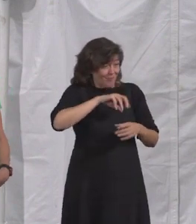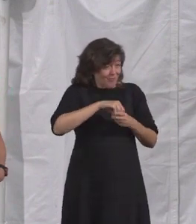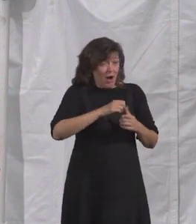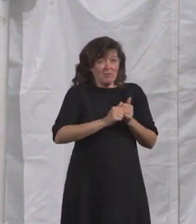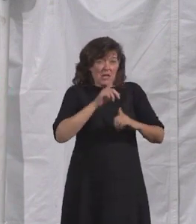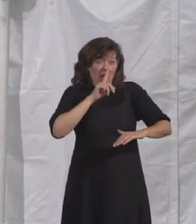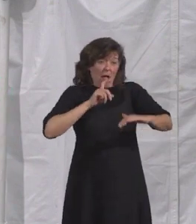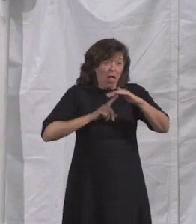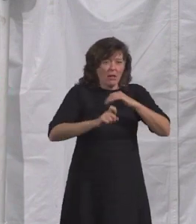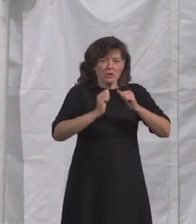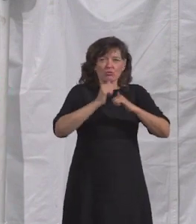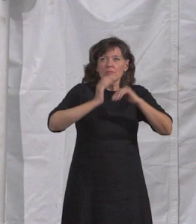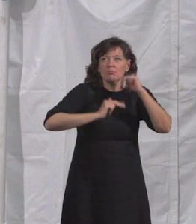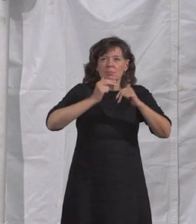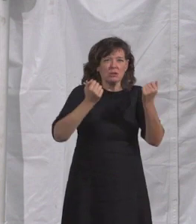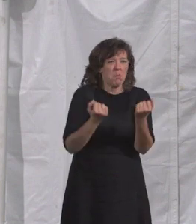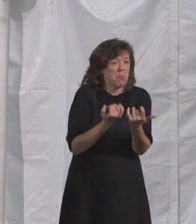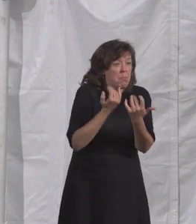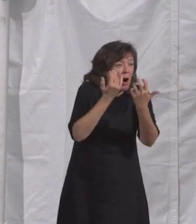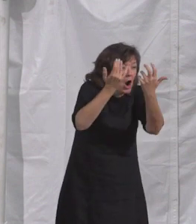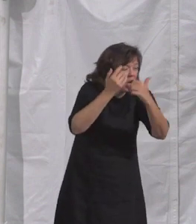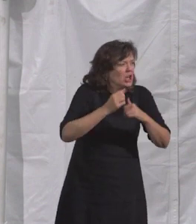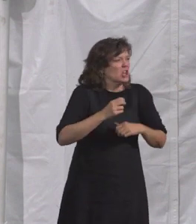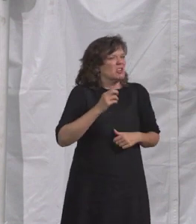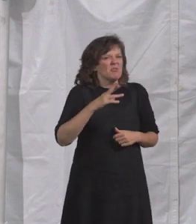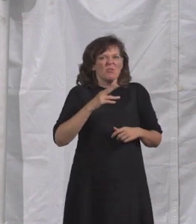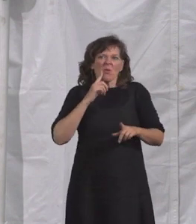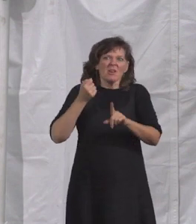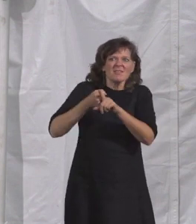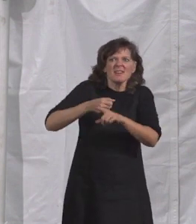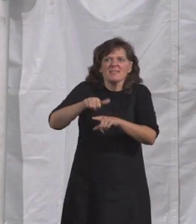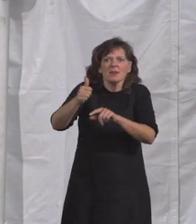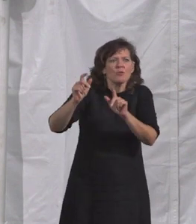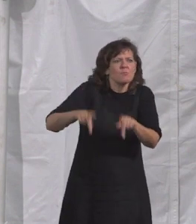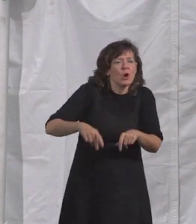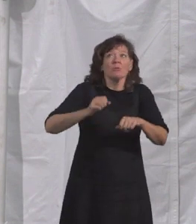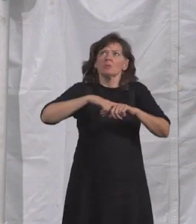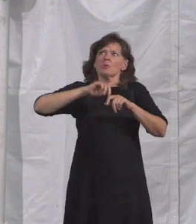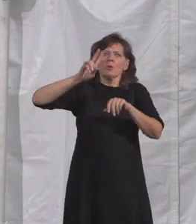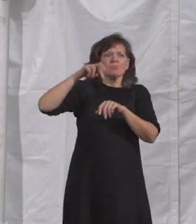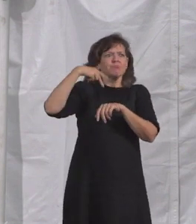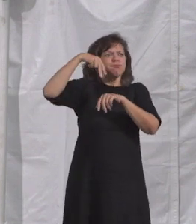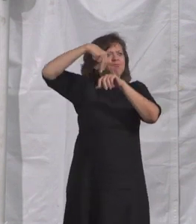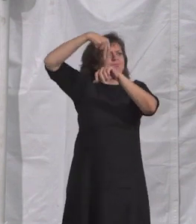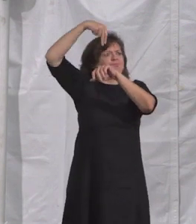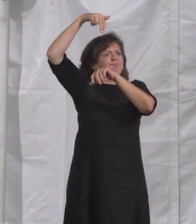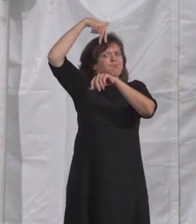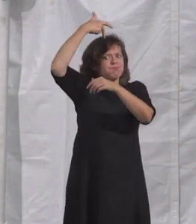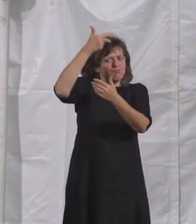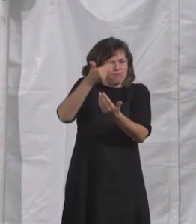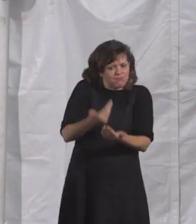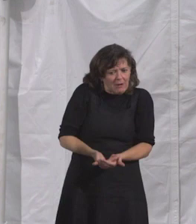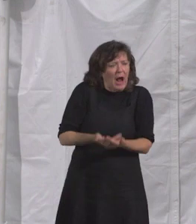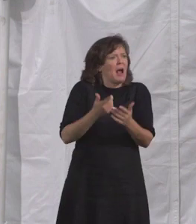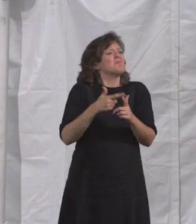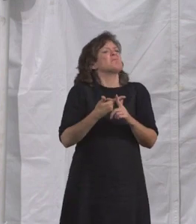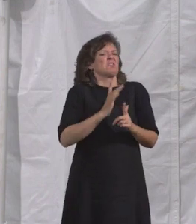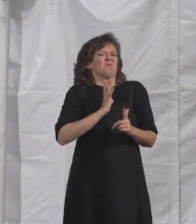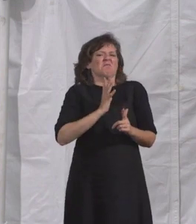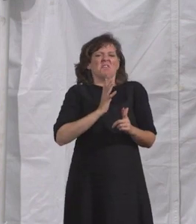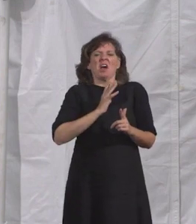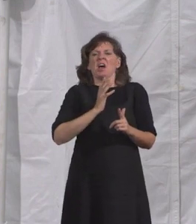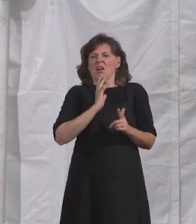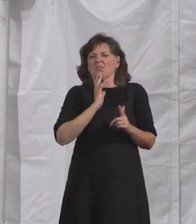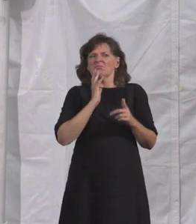or re-entering the atmosphere. If you wore safety gear, you were sort of a wimp, and that's all there was to it. But plus,